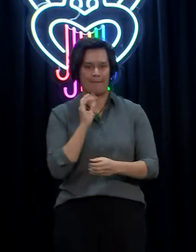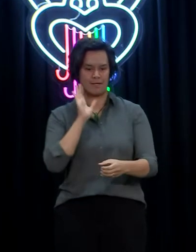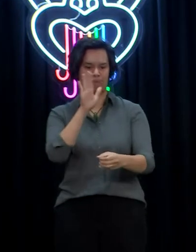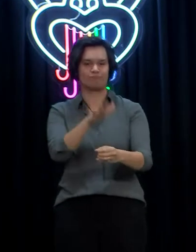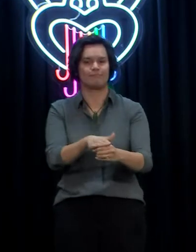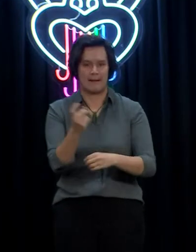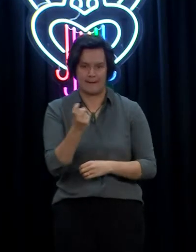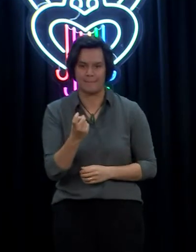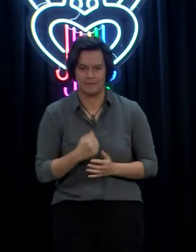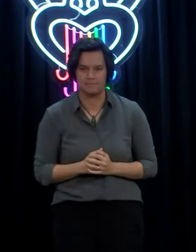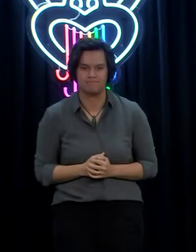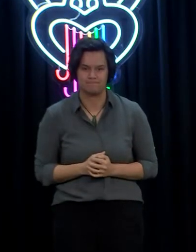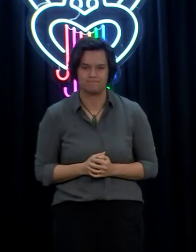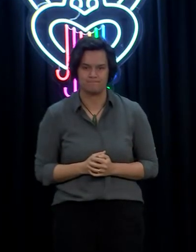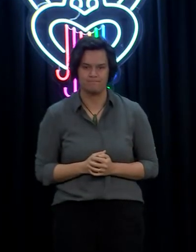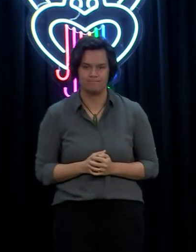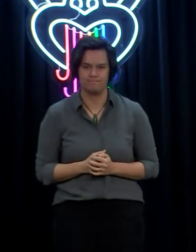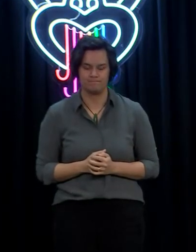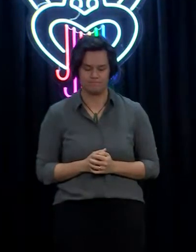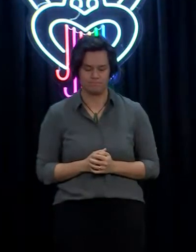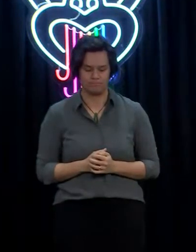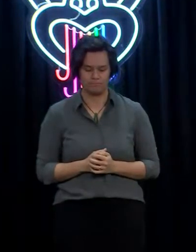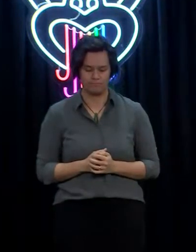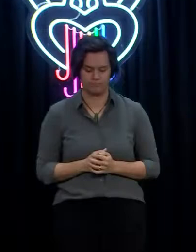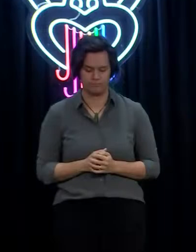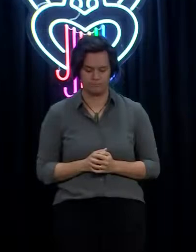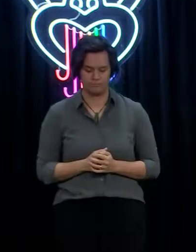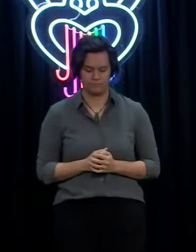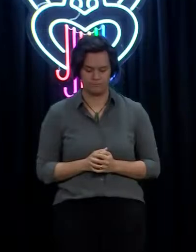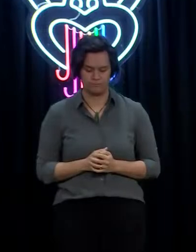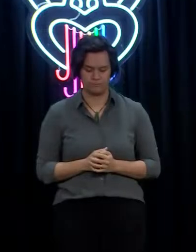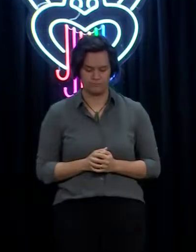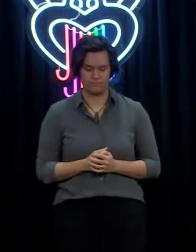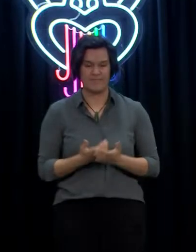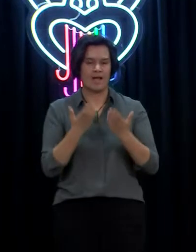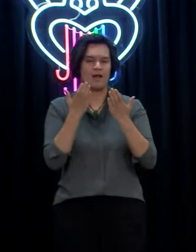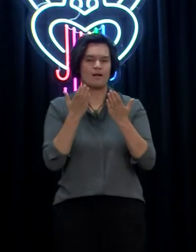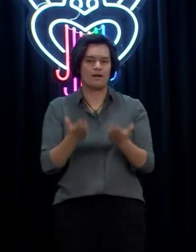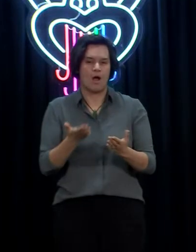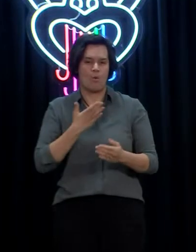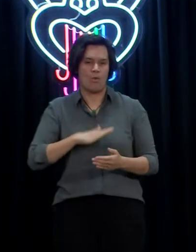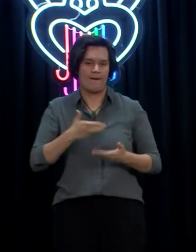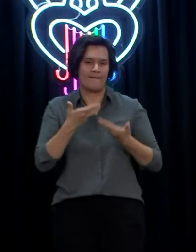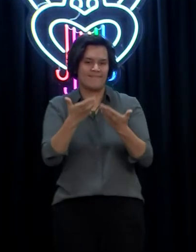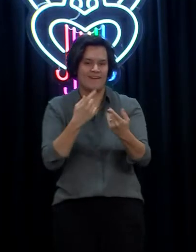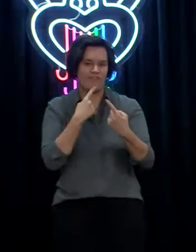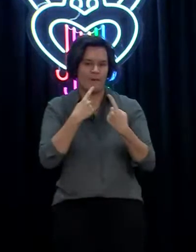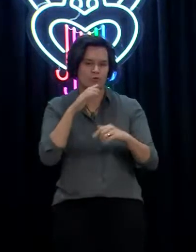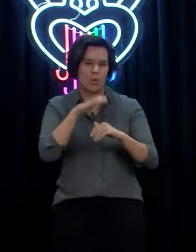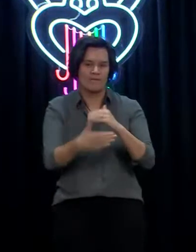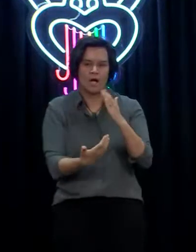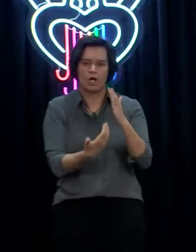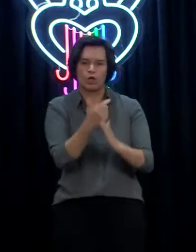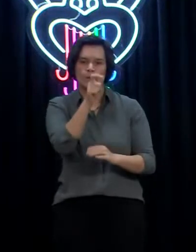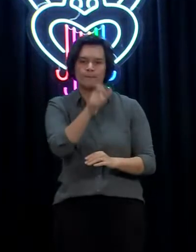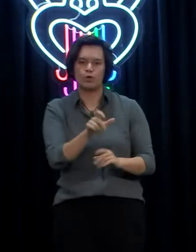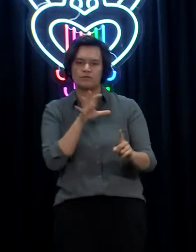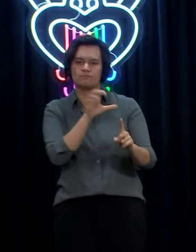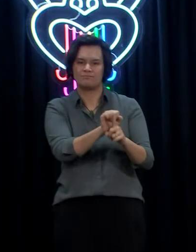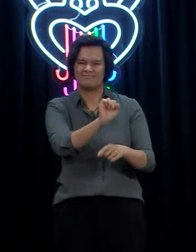it. I want to just touch on some information about the truck driver that was discussed